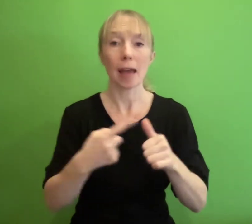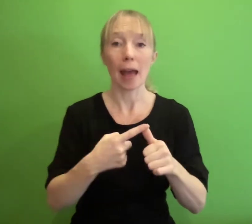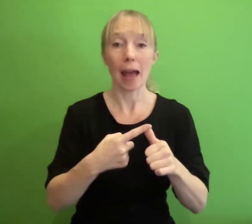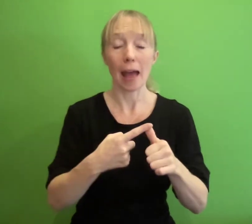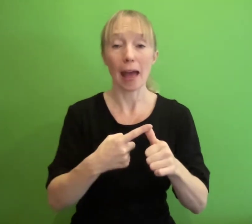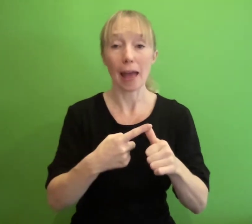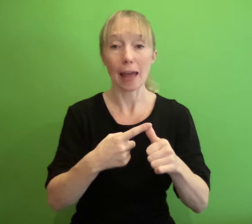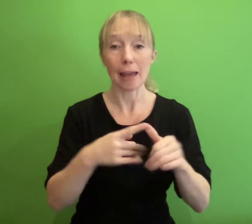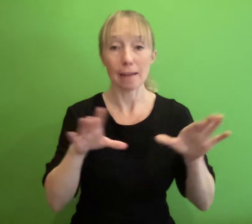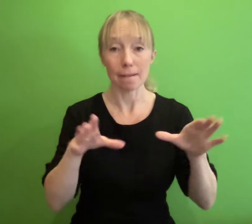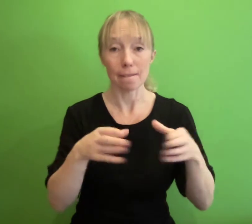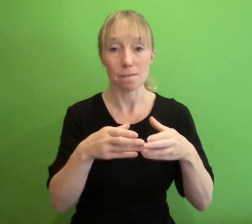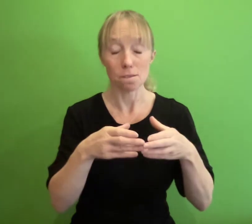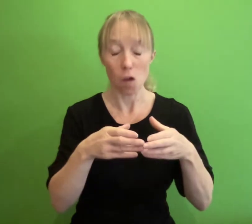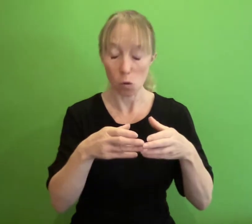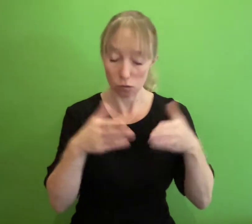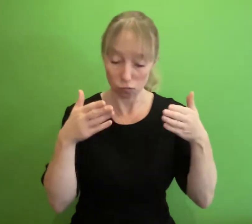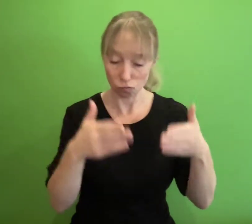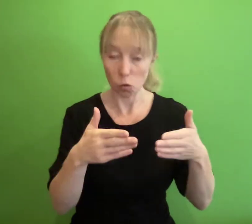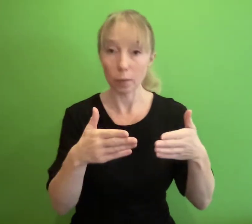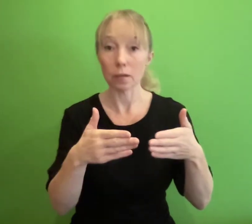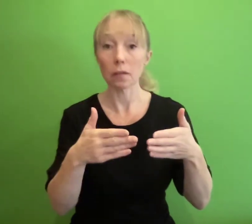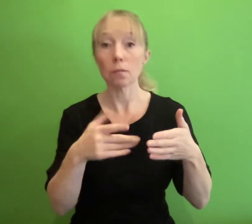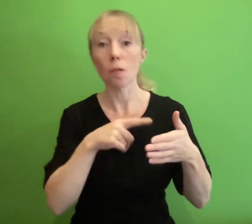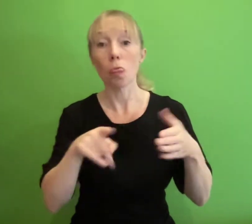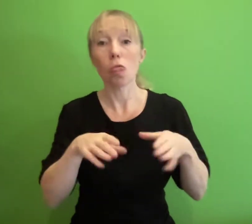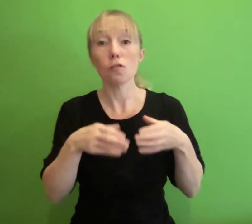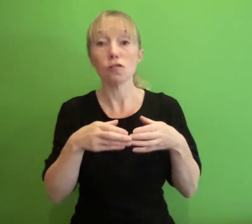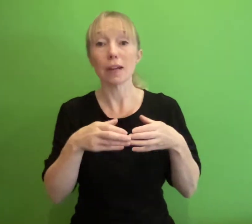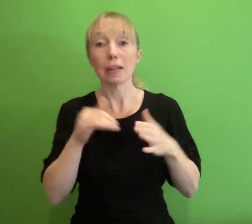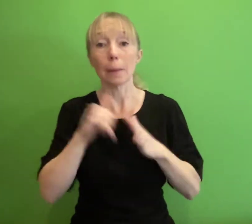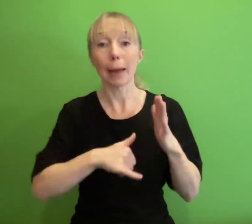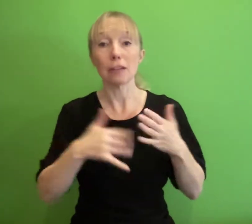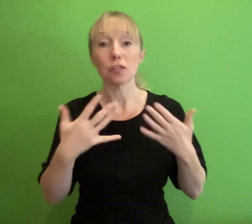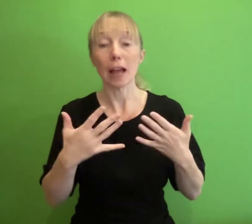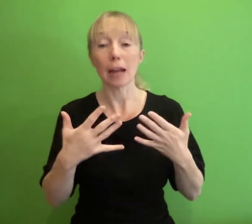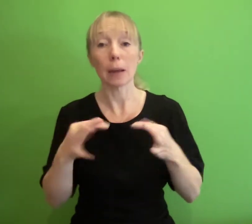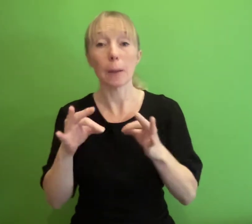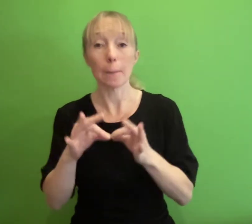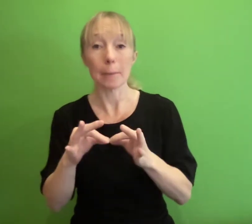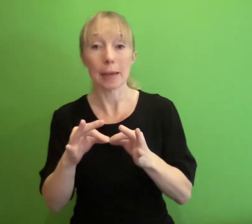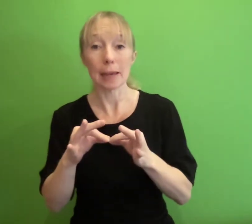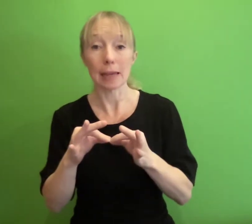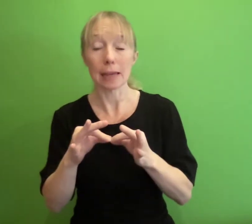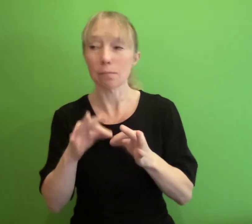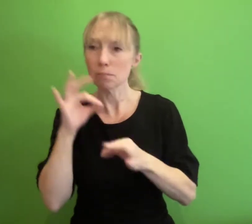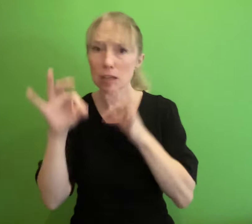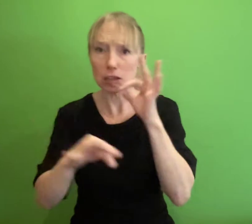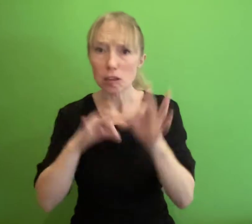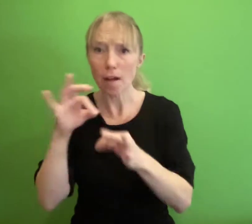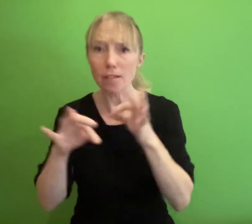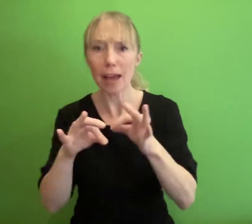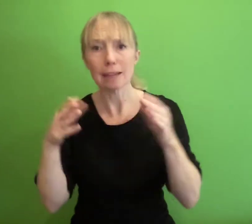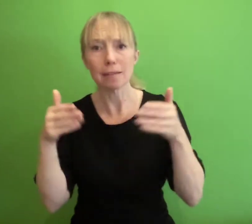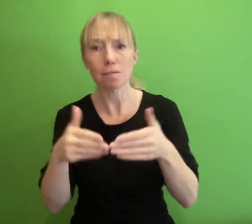the retreat, page 10. B. Surveys and focus groups, page